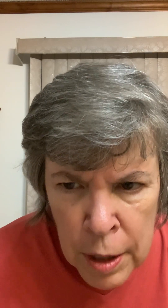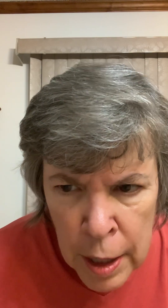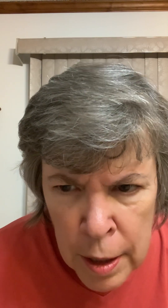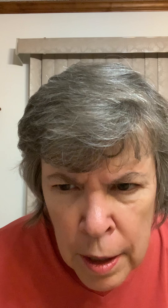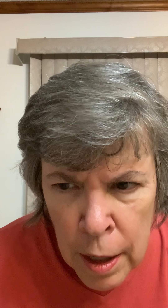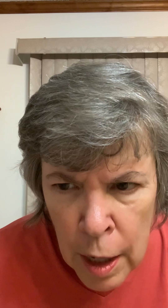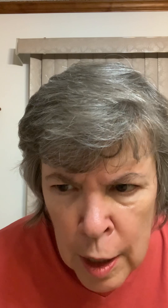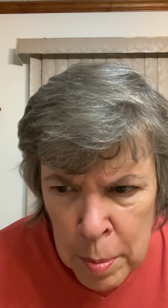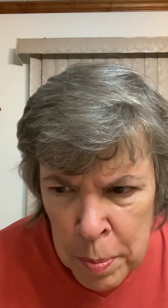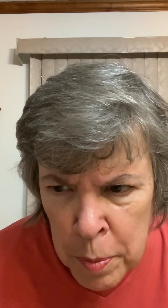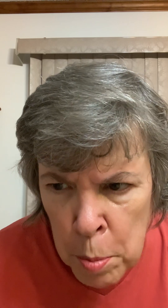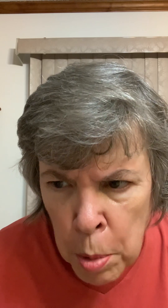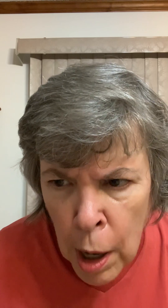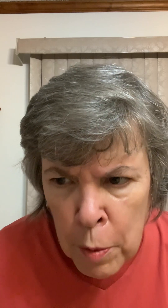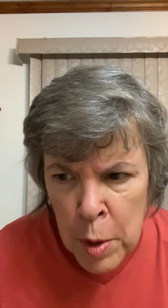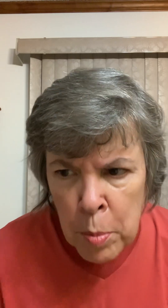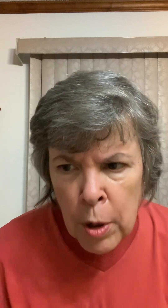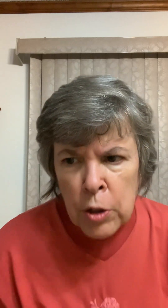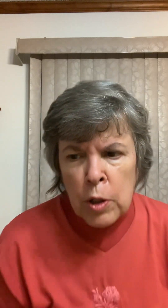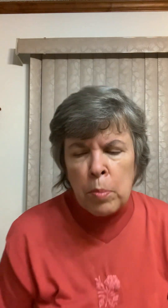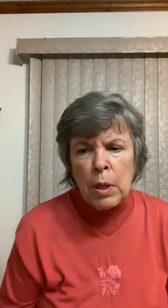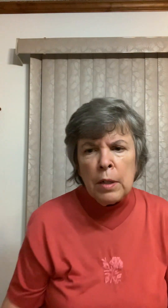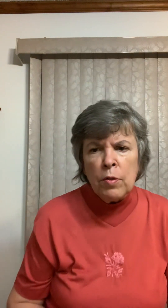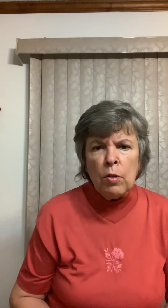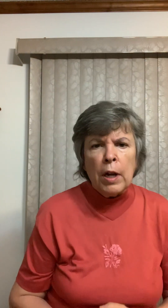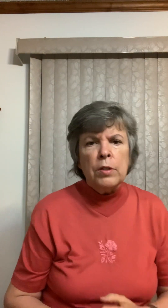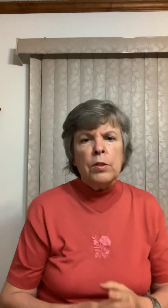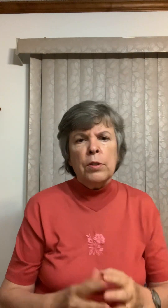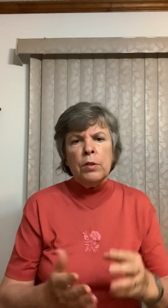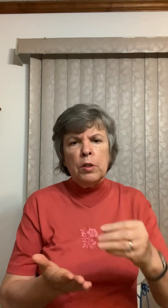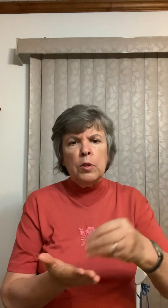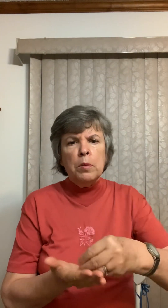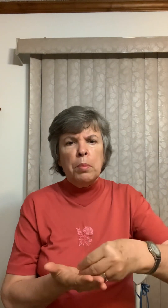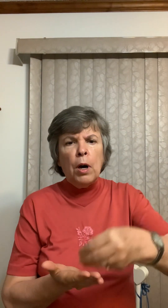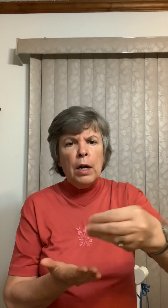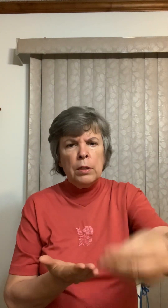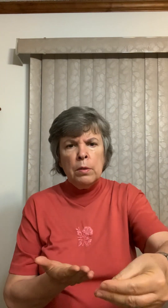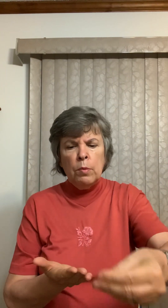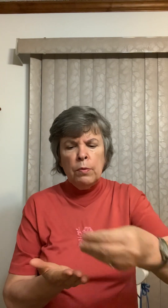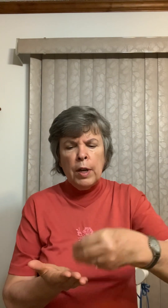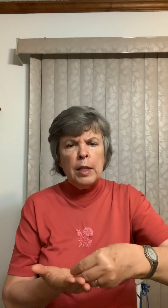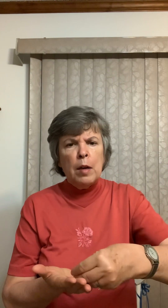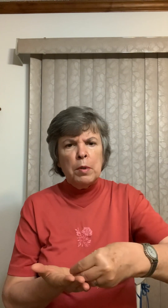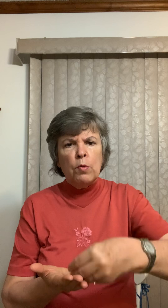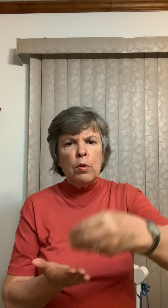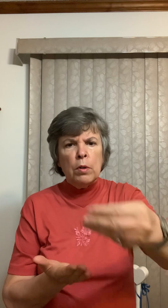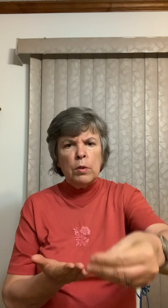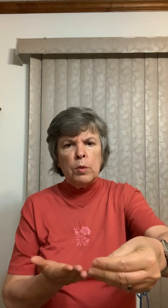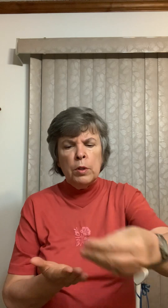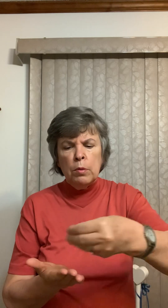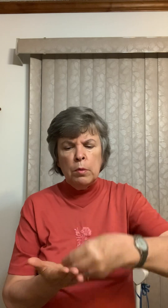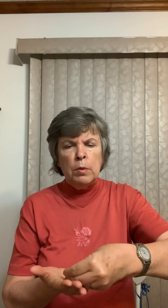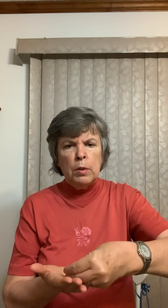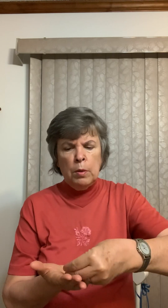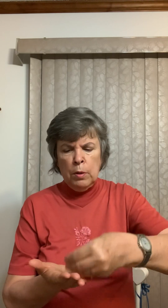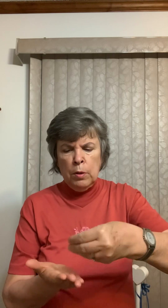Okay. Bought with the precious blood of Christ. So this is bought. We've had that before. It's where you, like